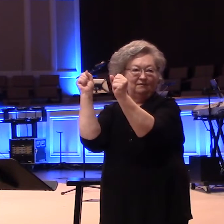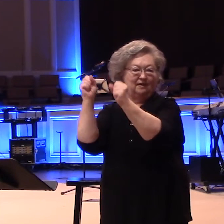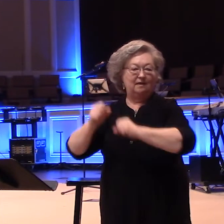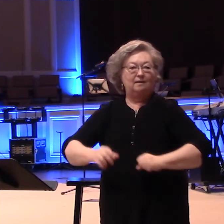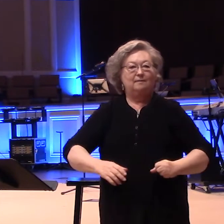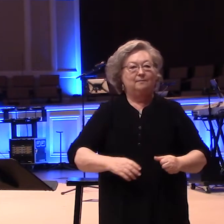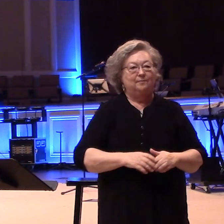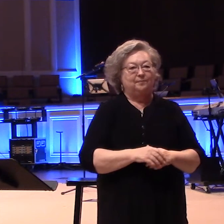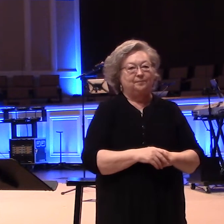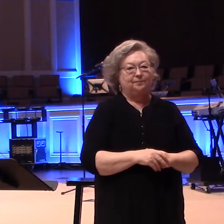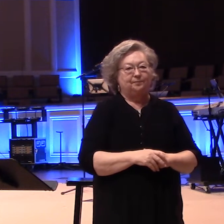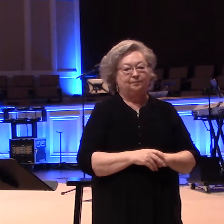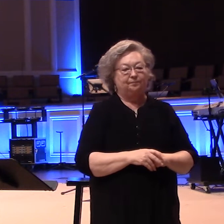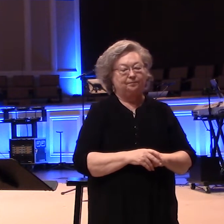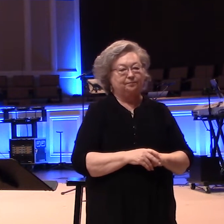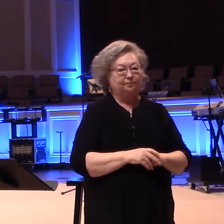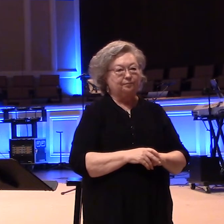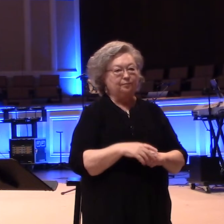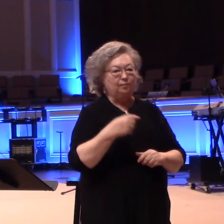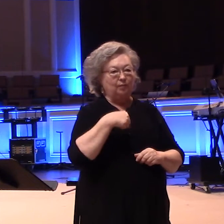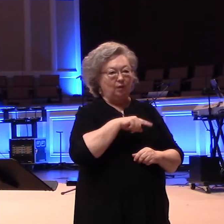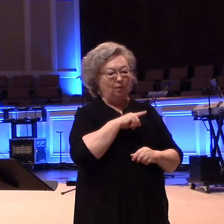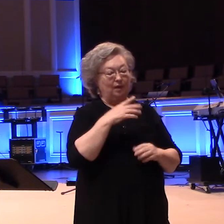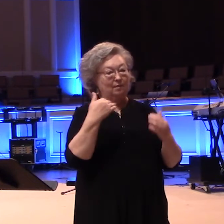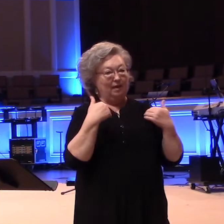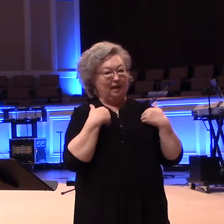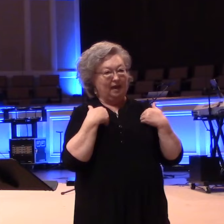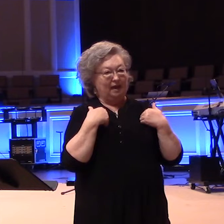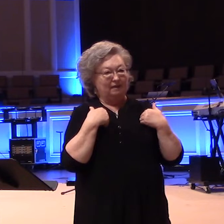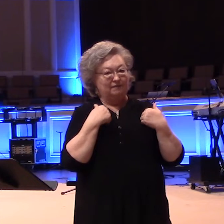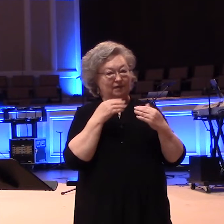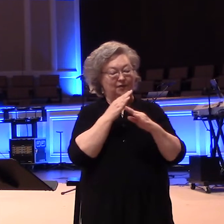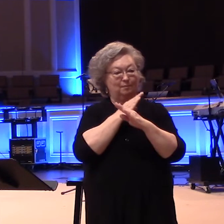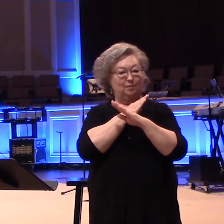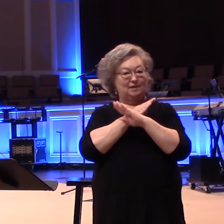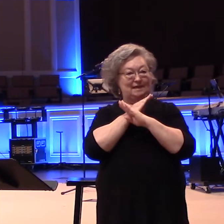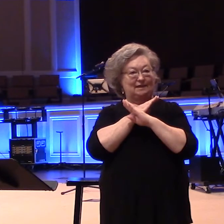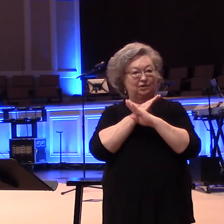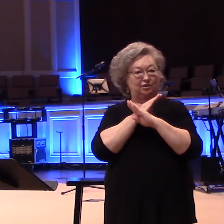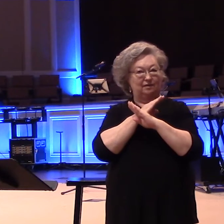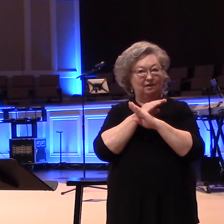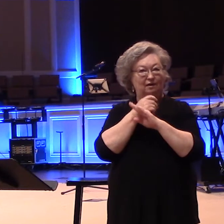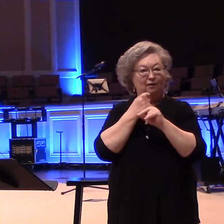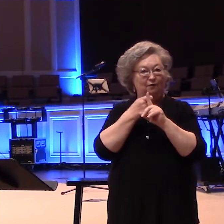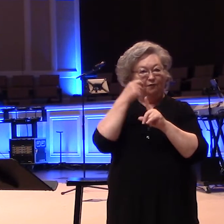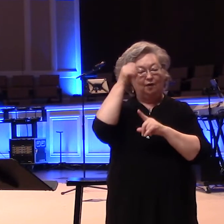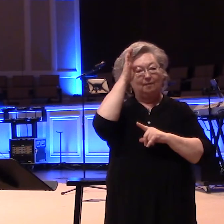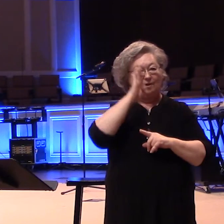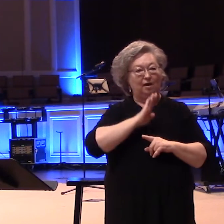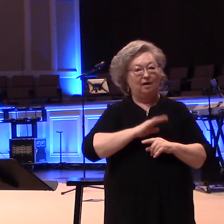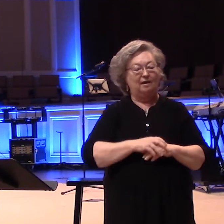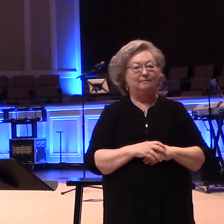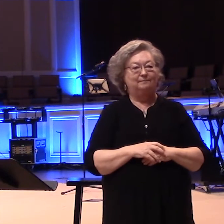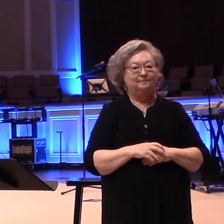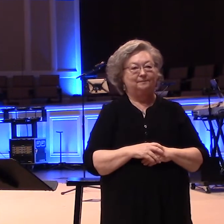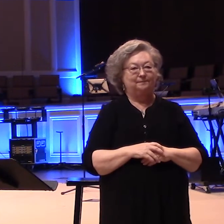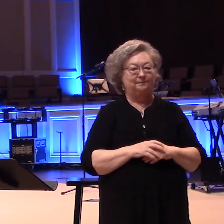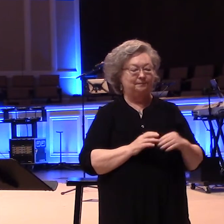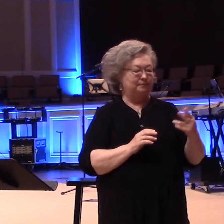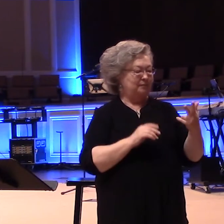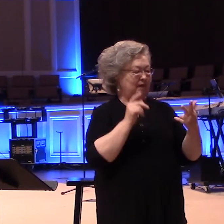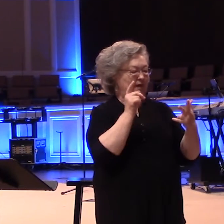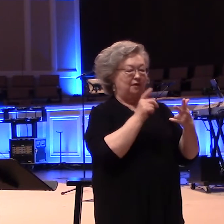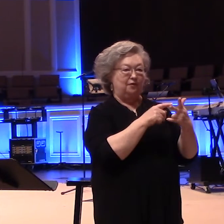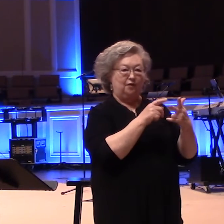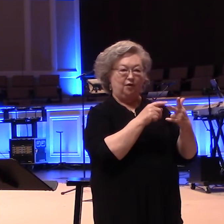that brings the protection of God and the release of supernatural power, which leads thirdly, home is where the storehouse